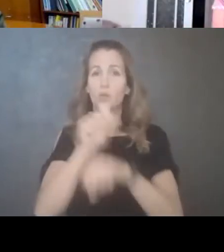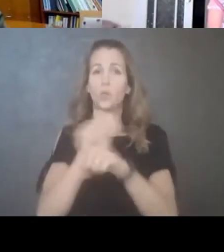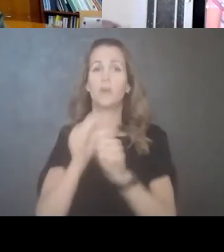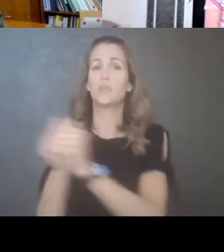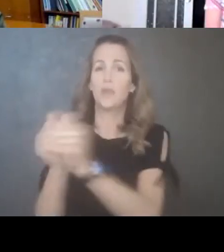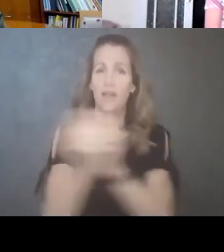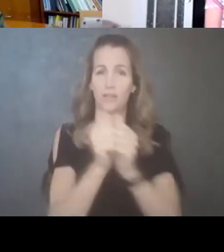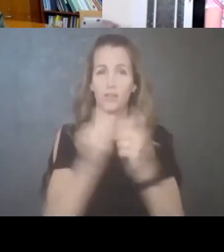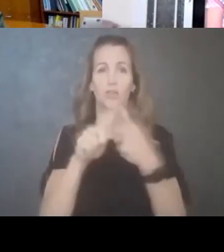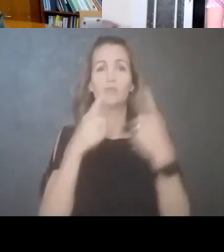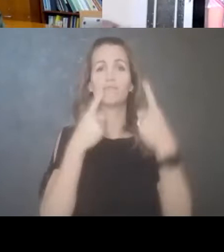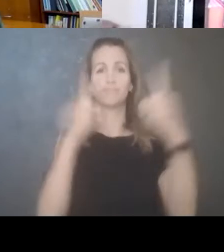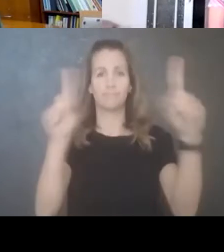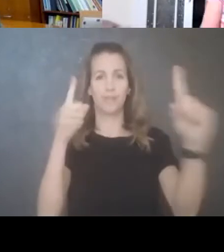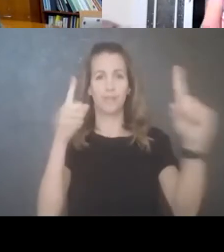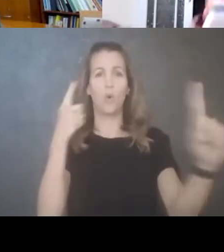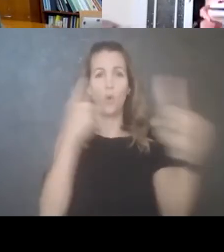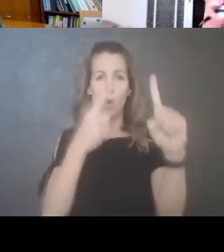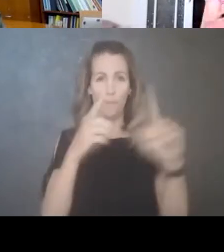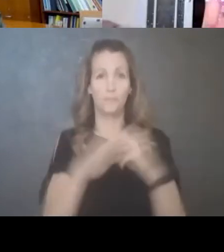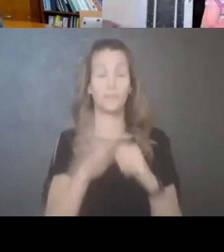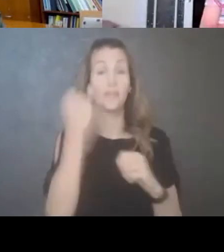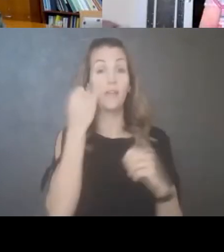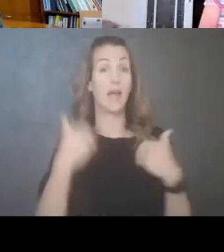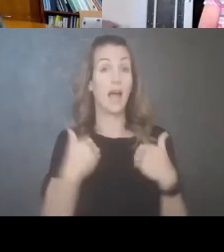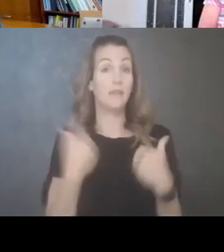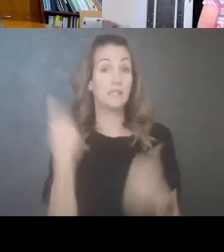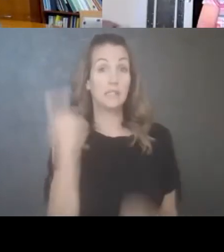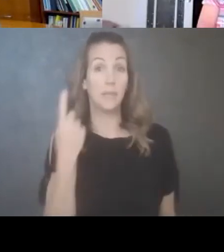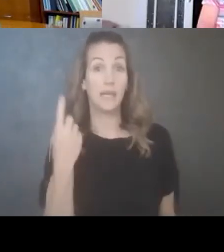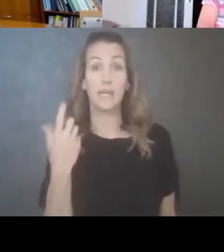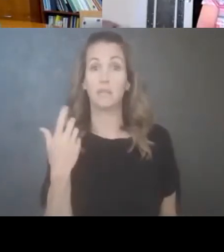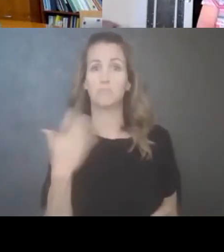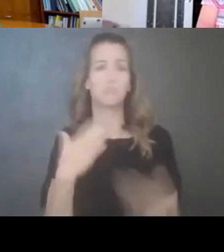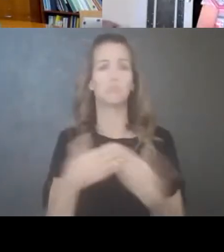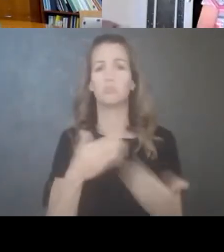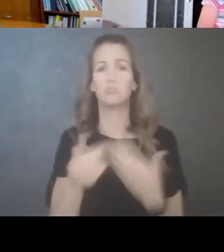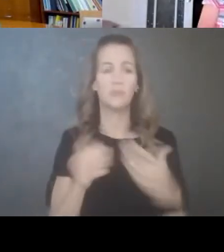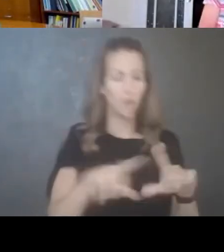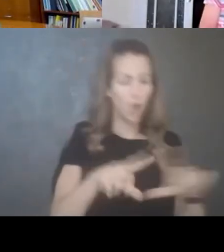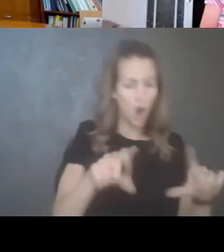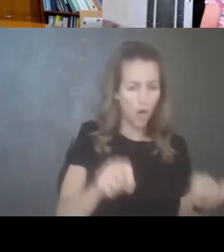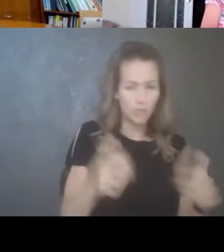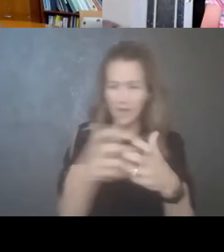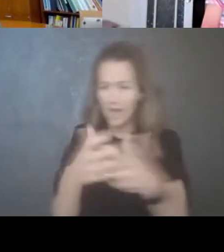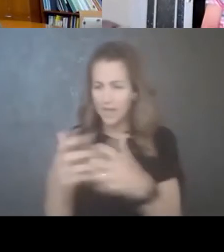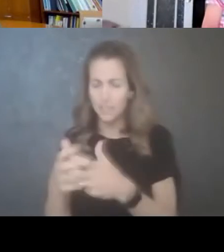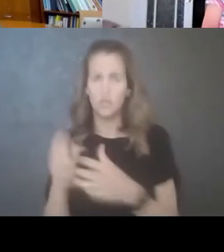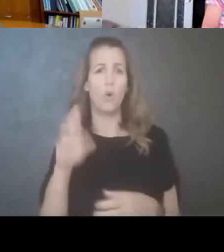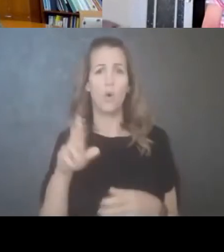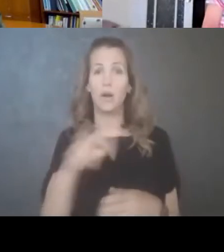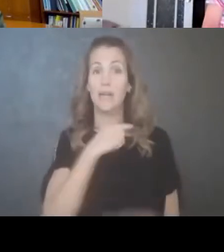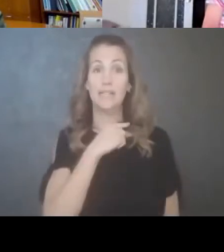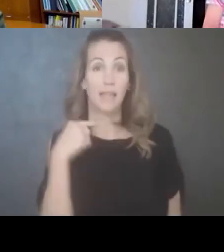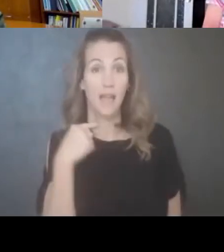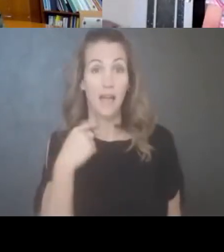accomplish a goal. So if we have something that we're trying to get with, whether it's these symbols that we're trying to set up or a deadline that we're trying